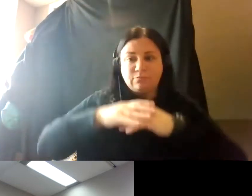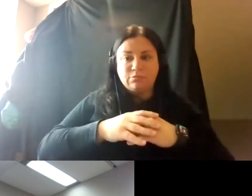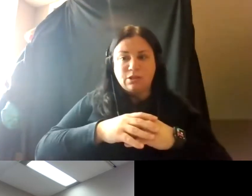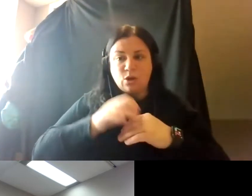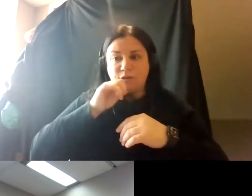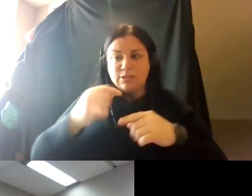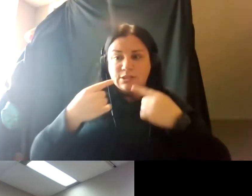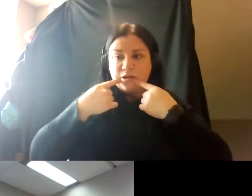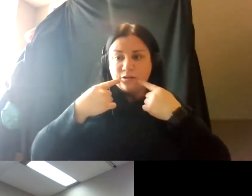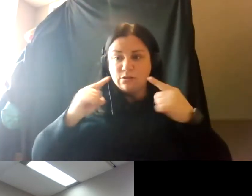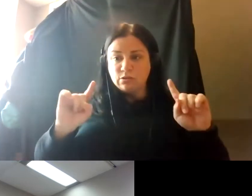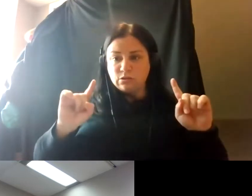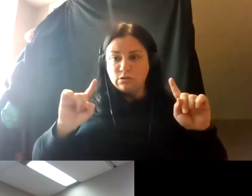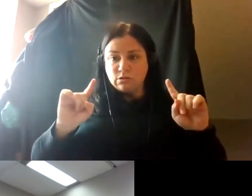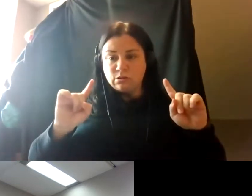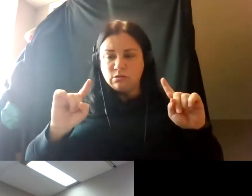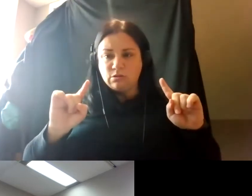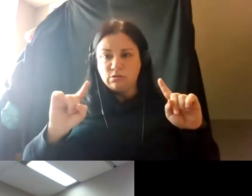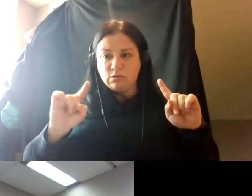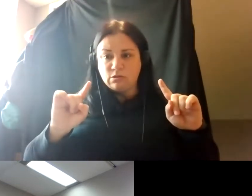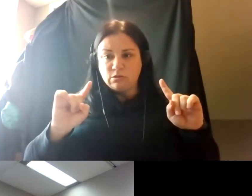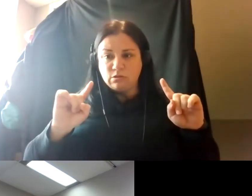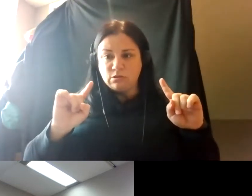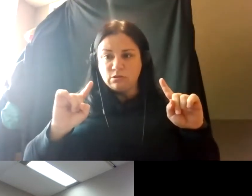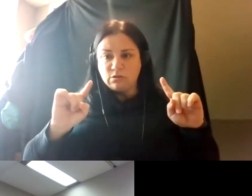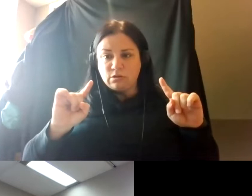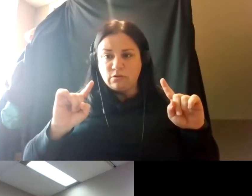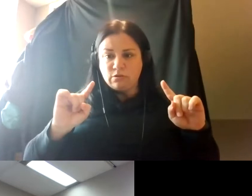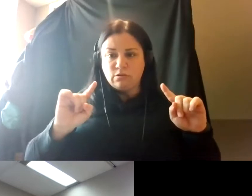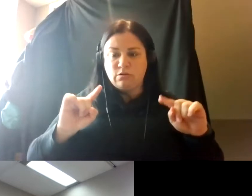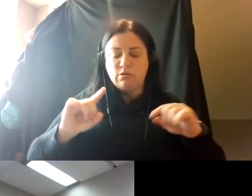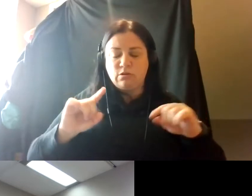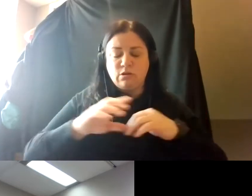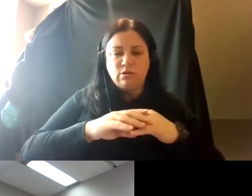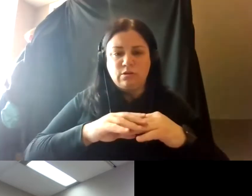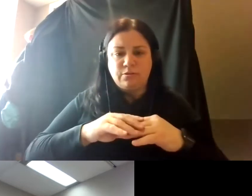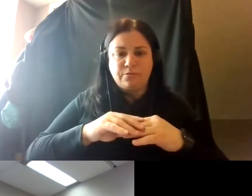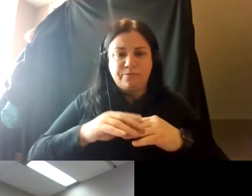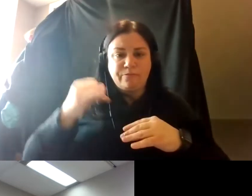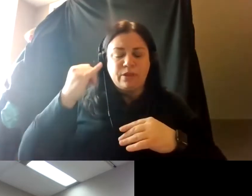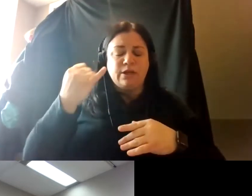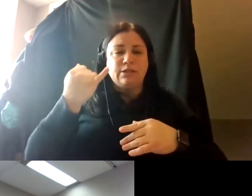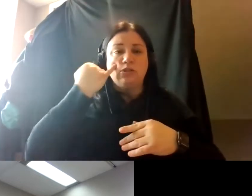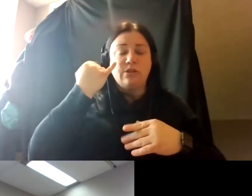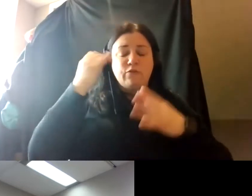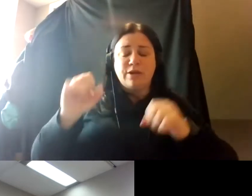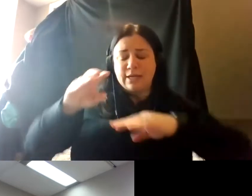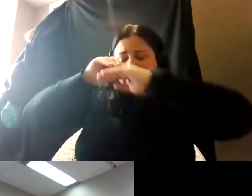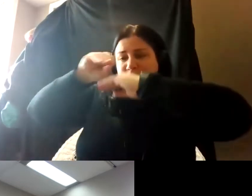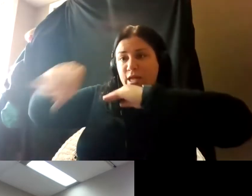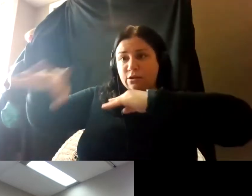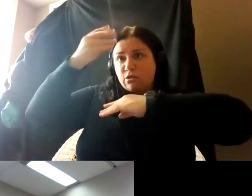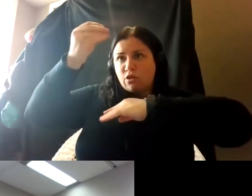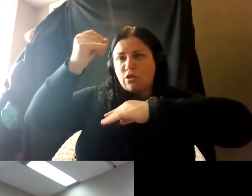and the government wasted tons of money, millions of dollars trying to do this to see if we could send these thoughts. Totally didn't